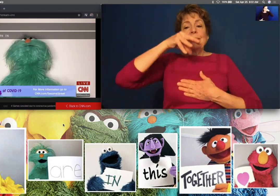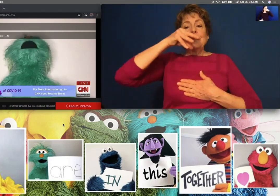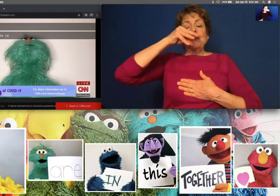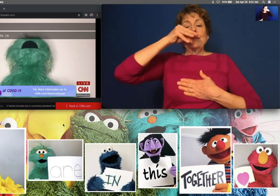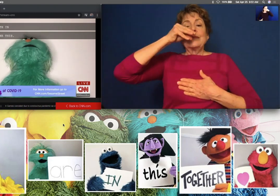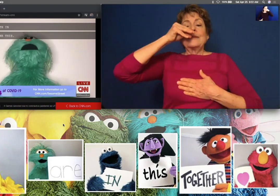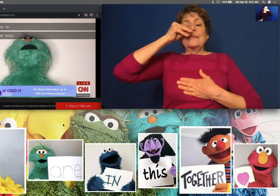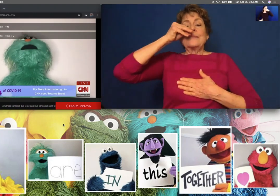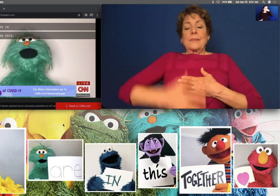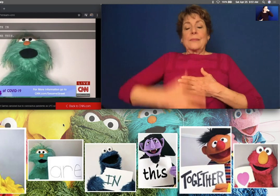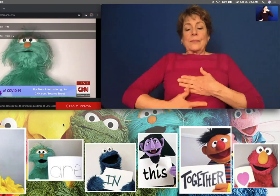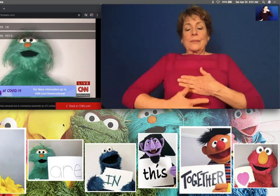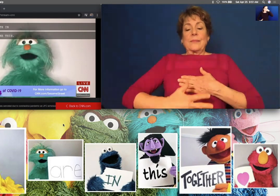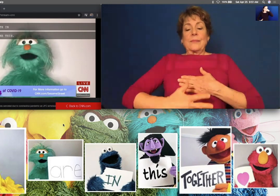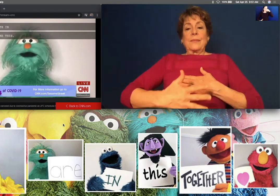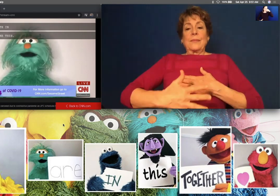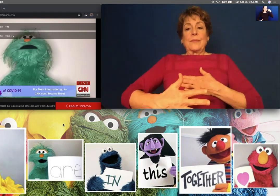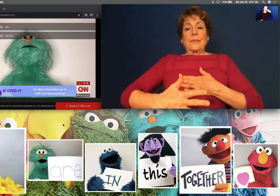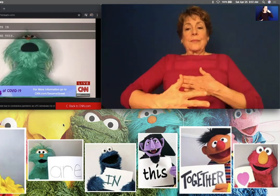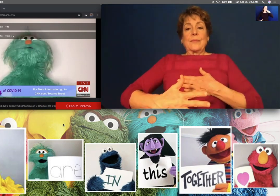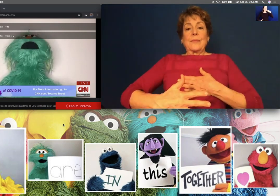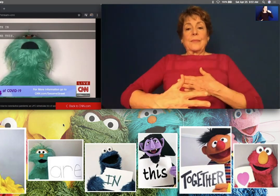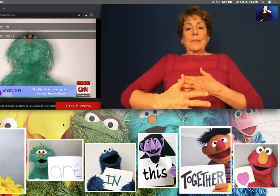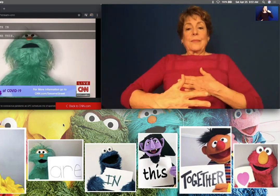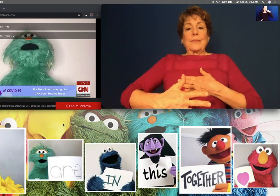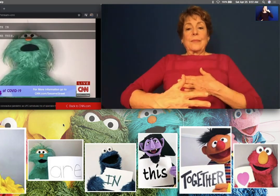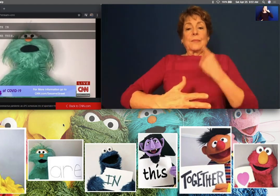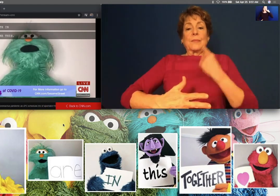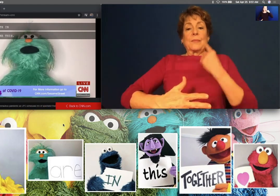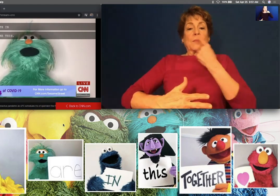deep breath in through your nose like this.